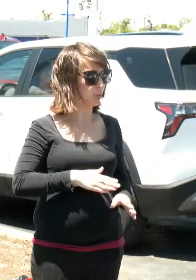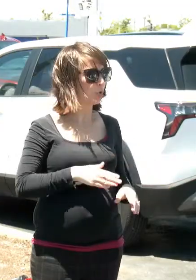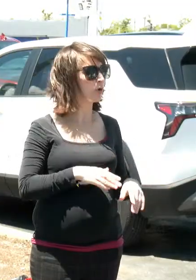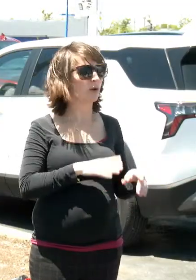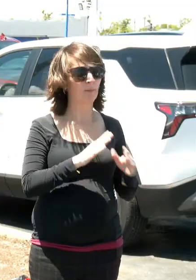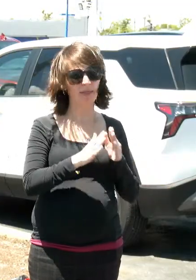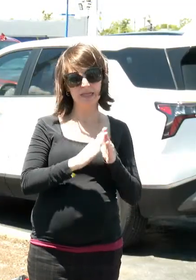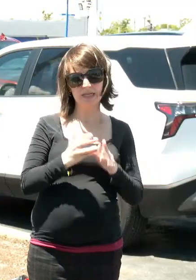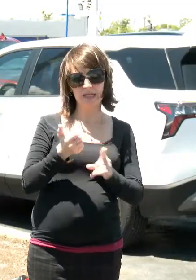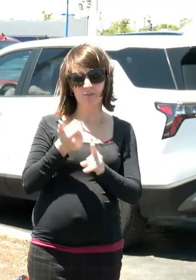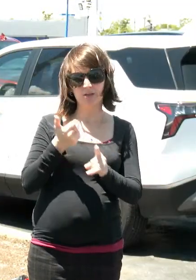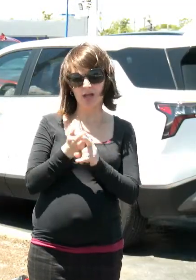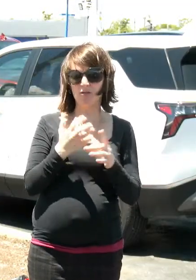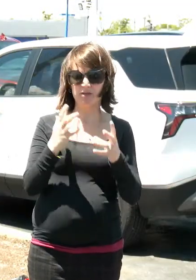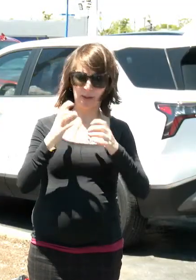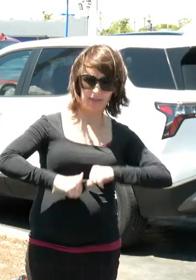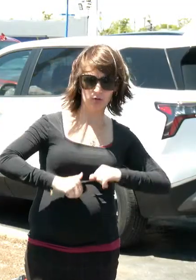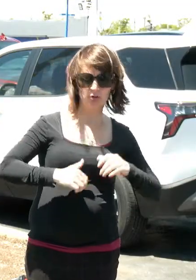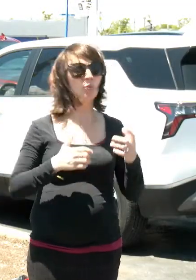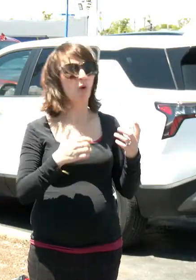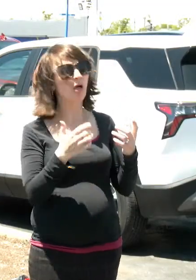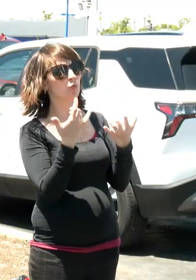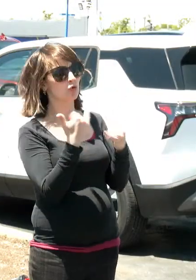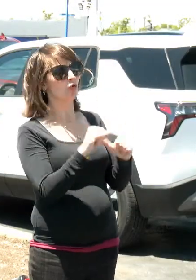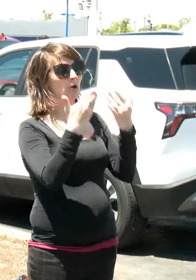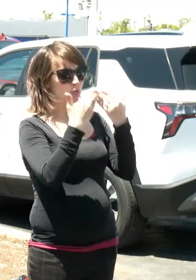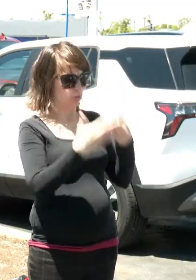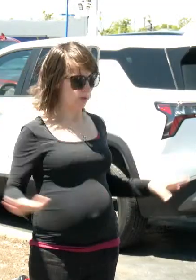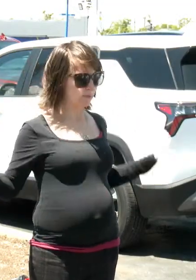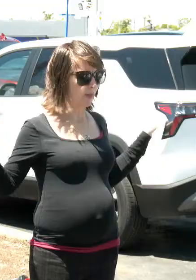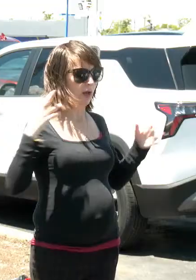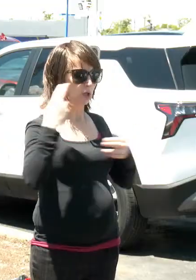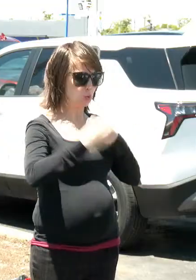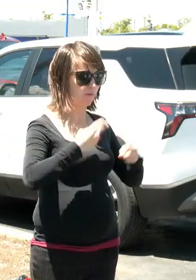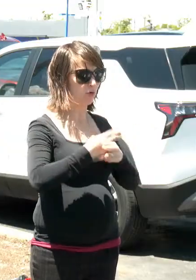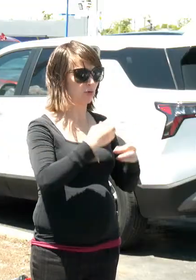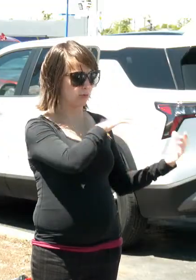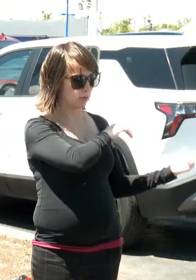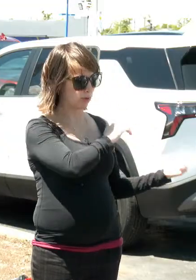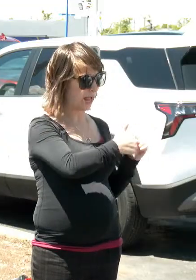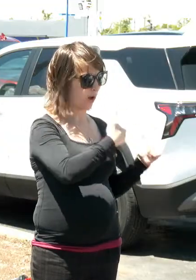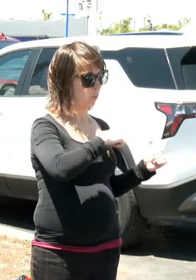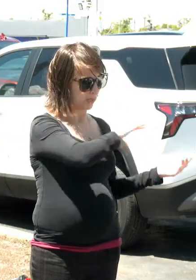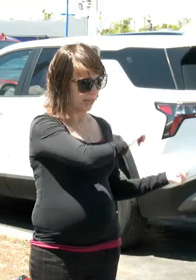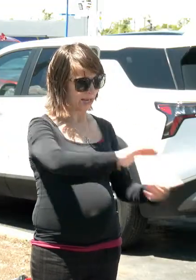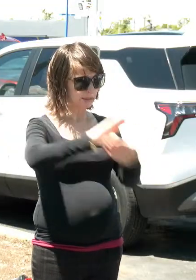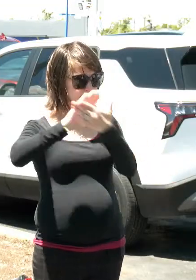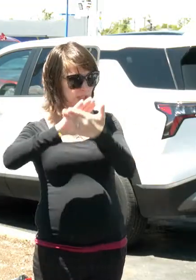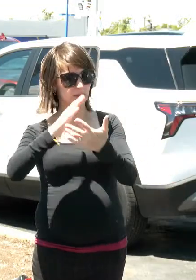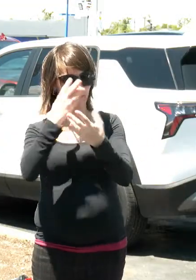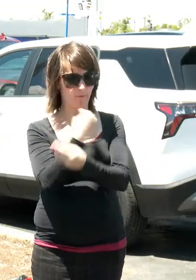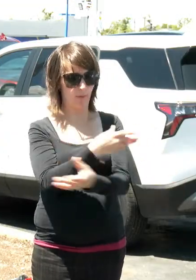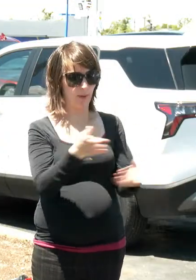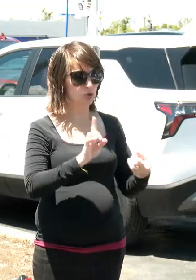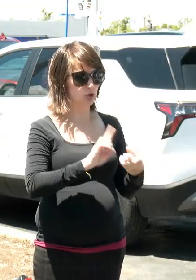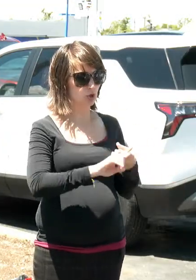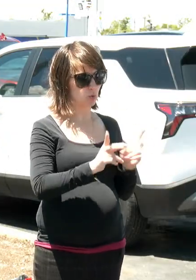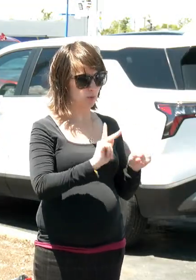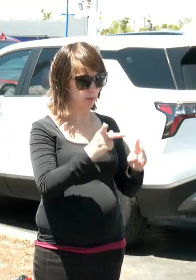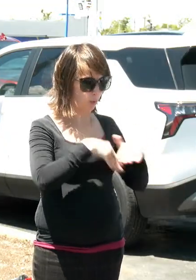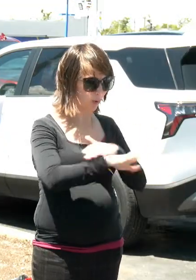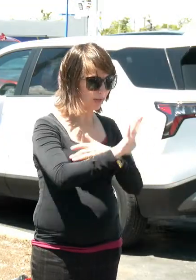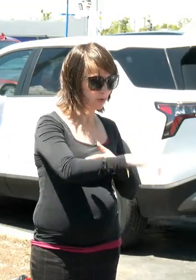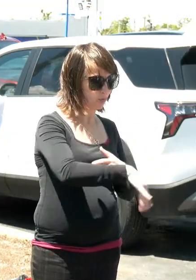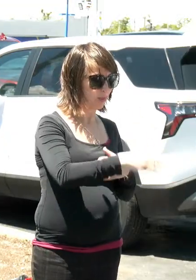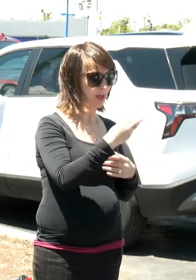city is working to streamline and universalize what we are communicating to property owners and the folks that would enter those properties,